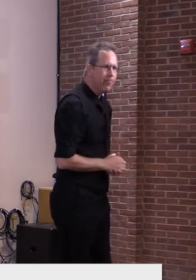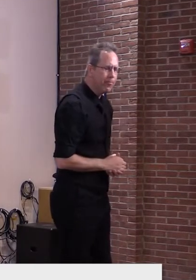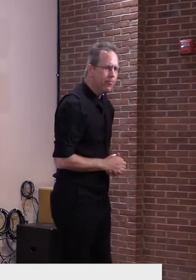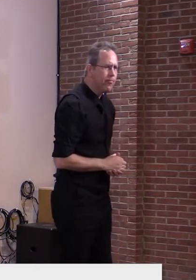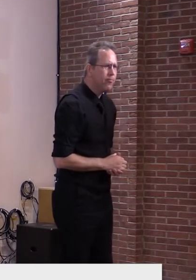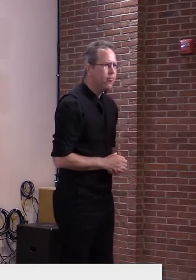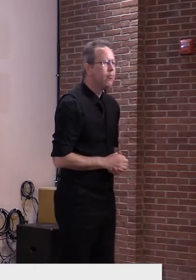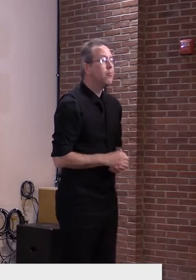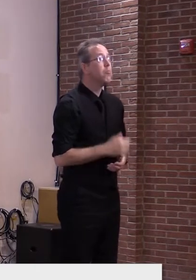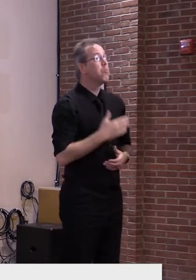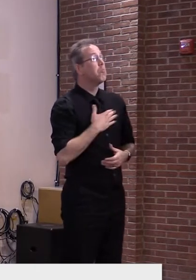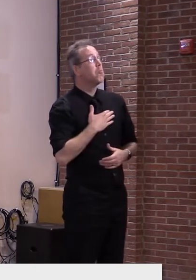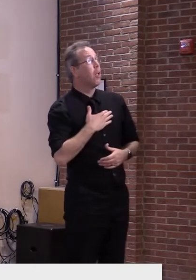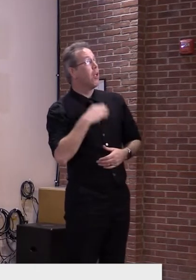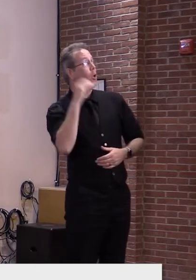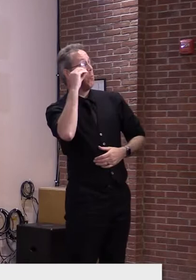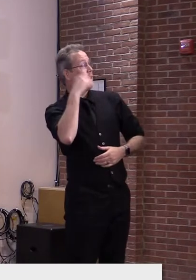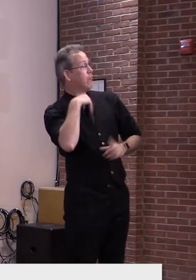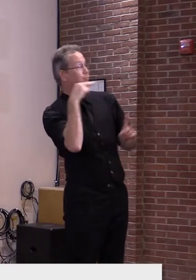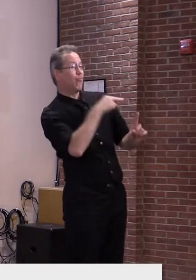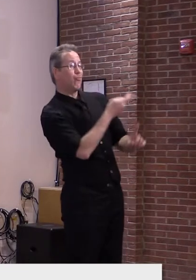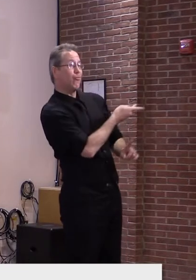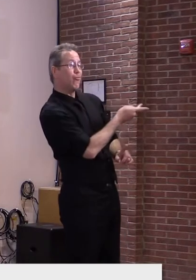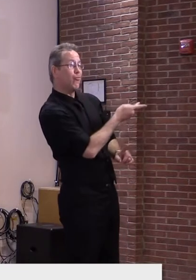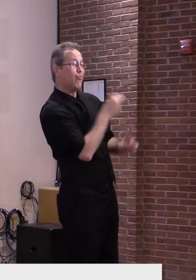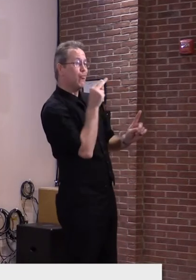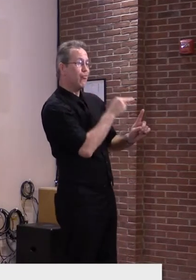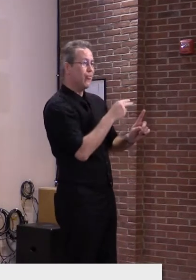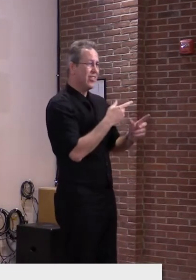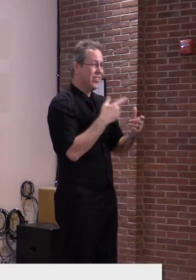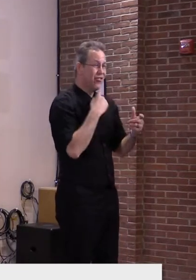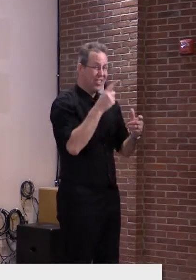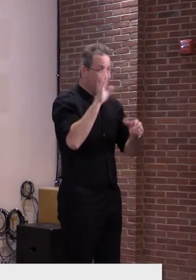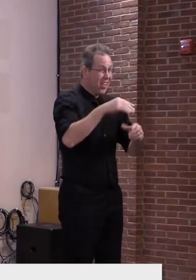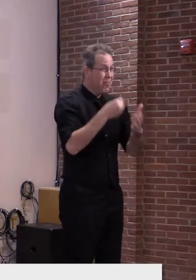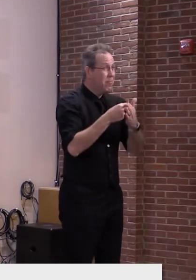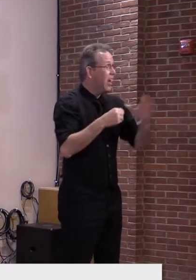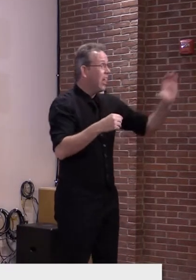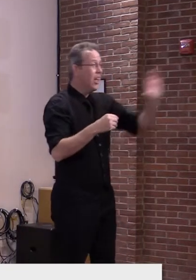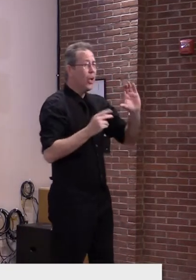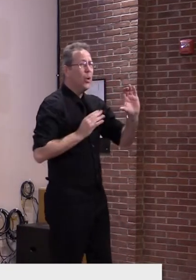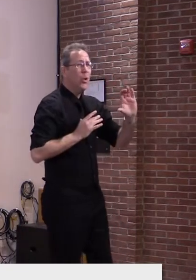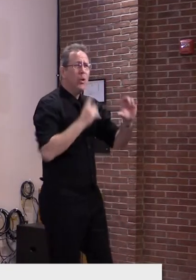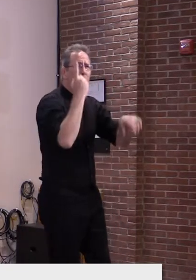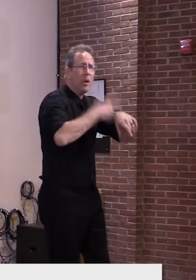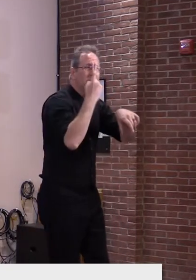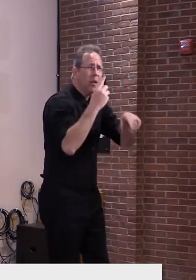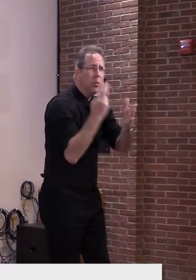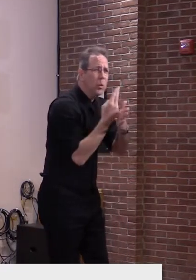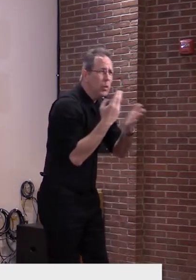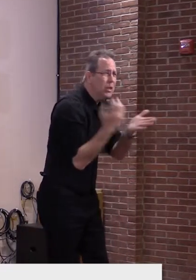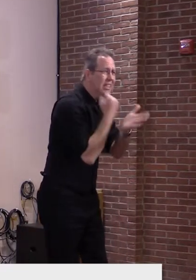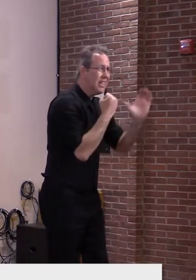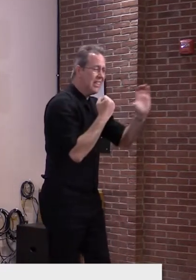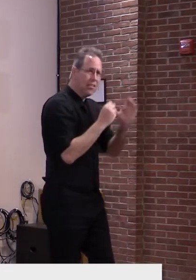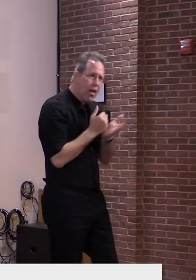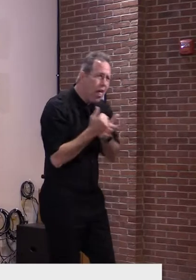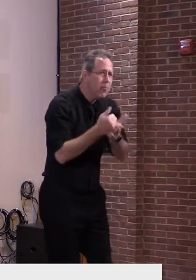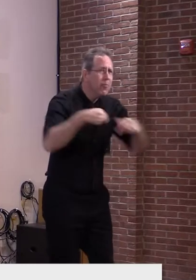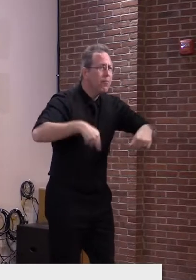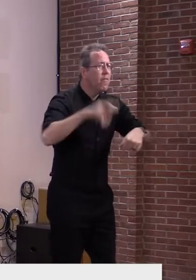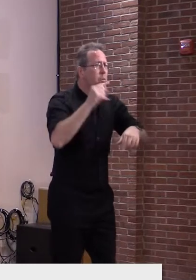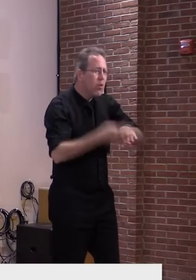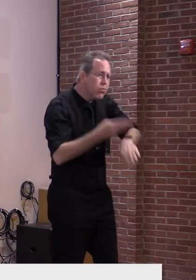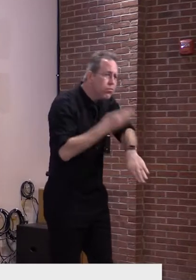my standpoint to take full advantage of this once-in-a-lifetime opportunity to grow the economy, revitalize communities, and make Vermont